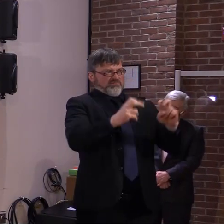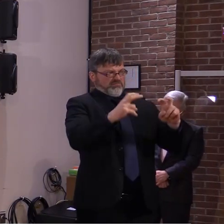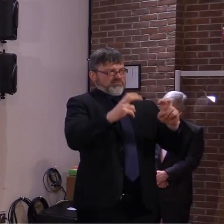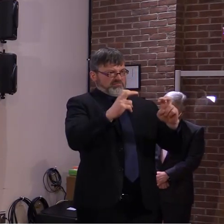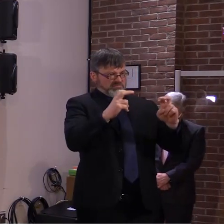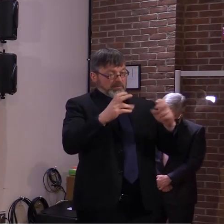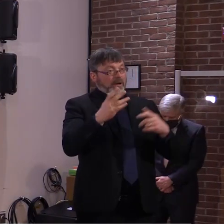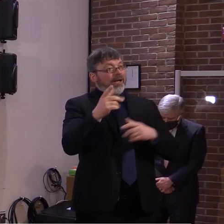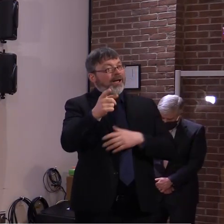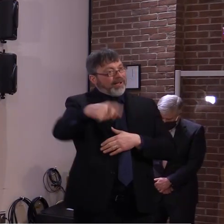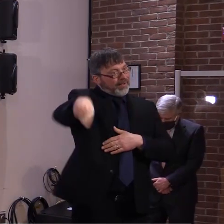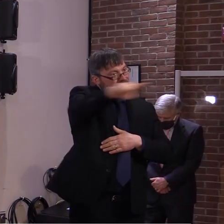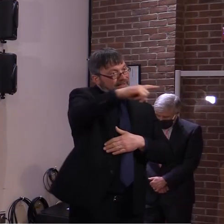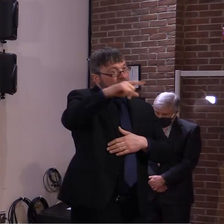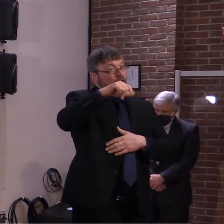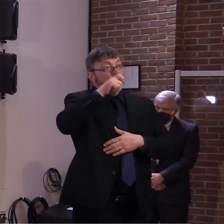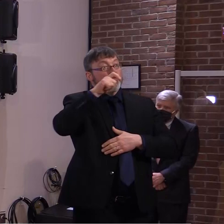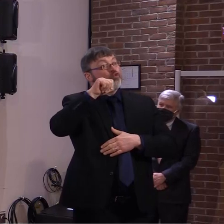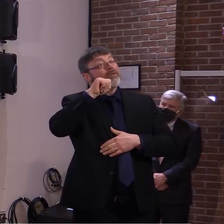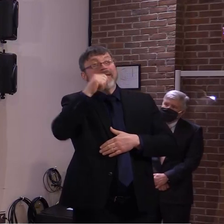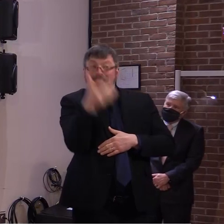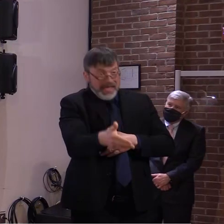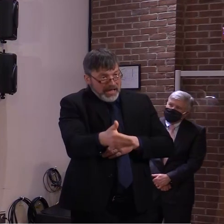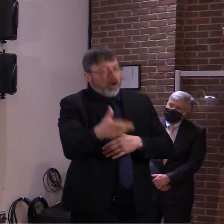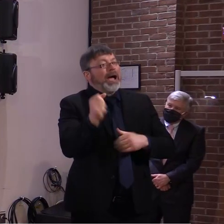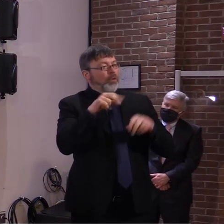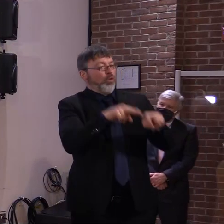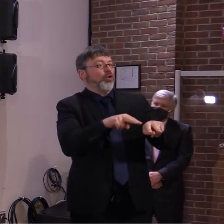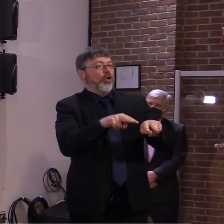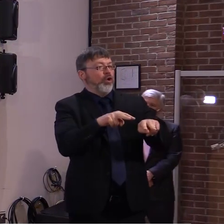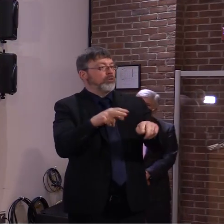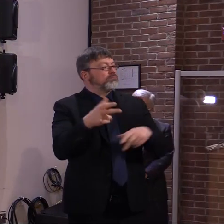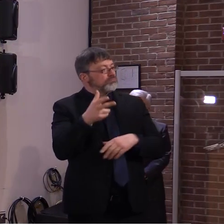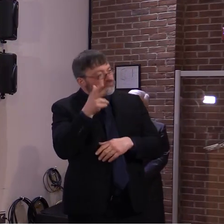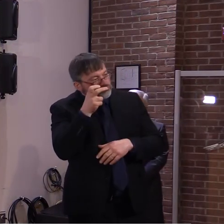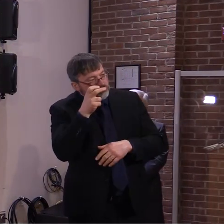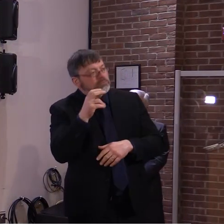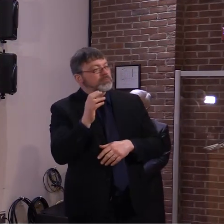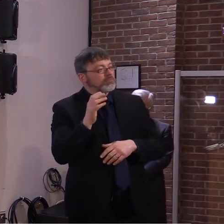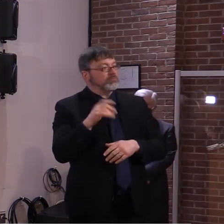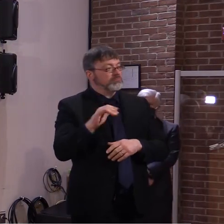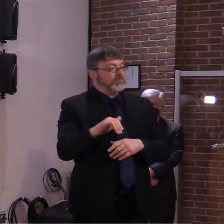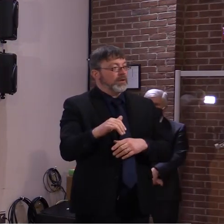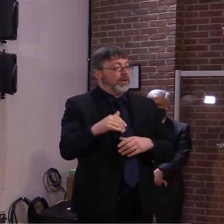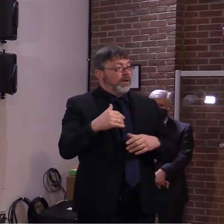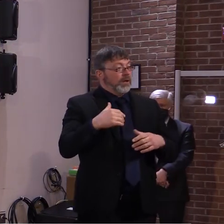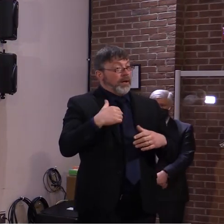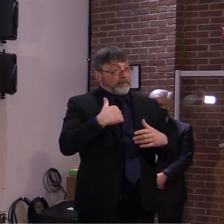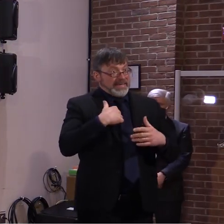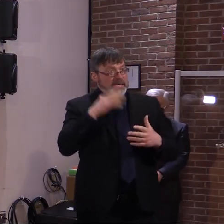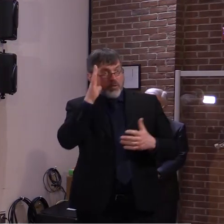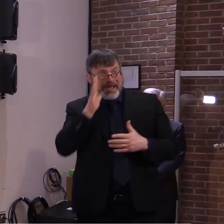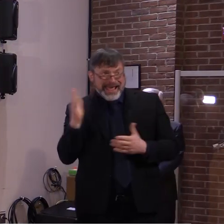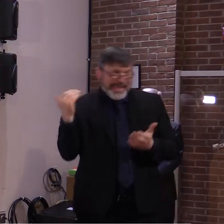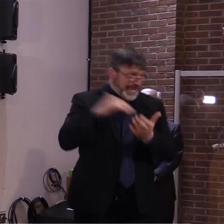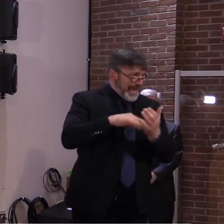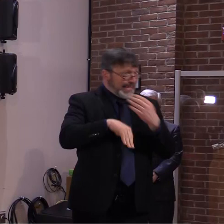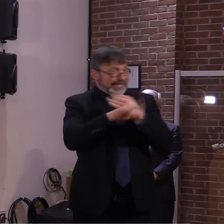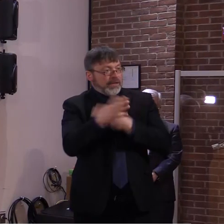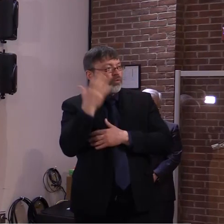it. The reason we want to go back is because while that's wonderful that they could view a